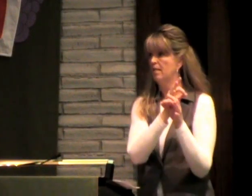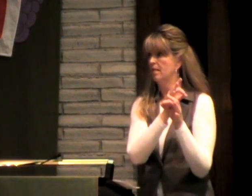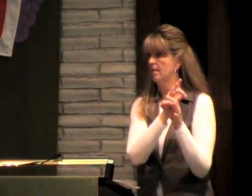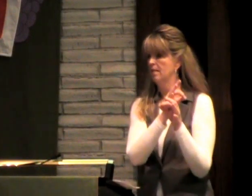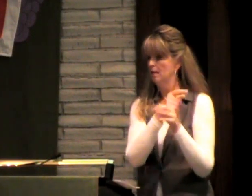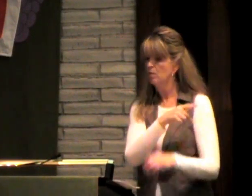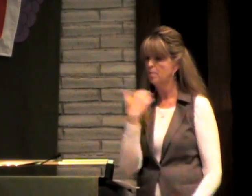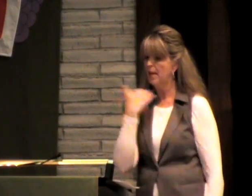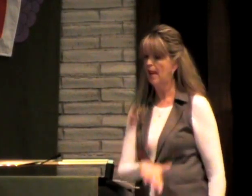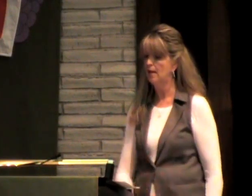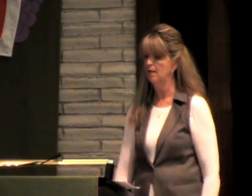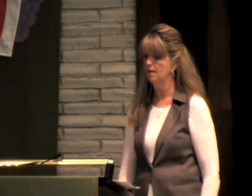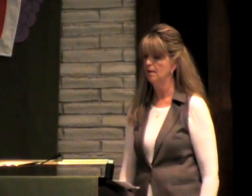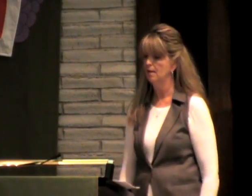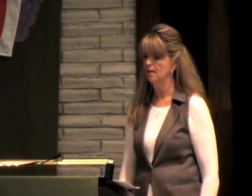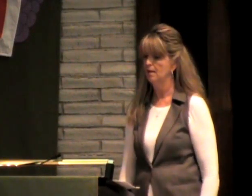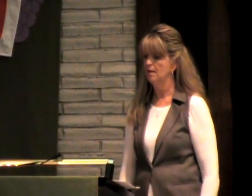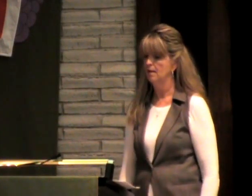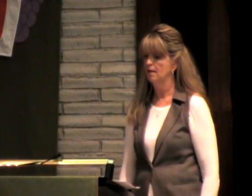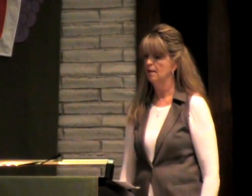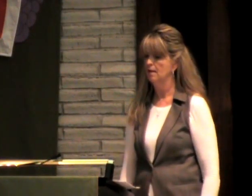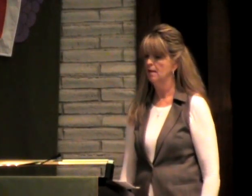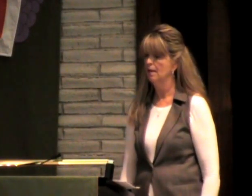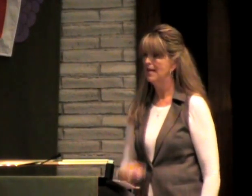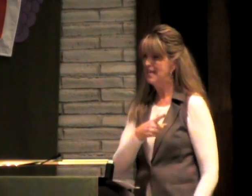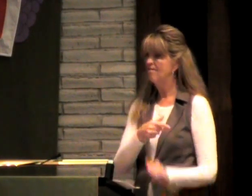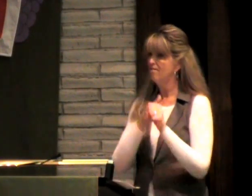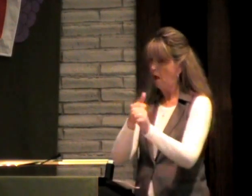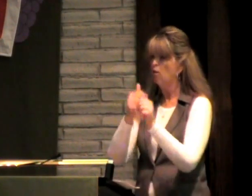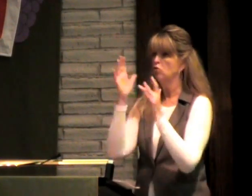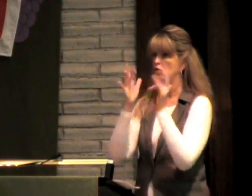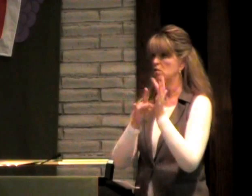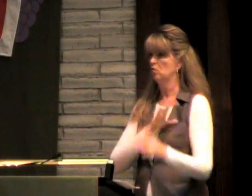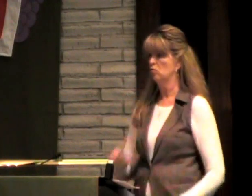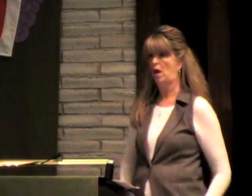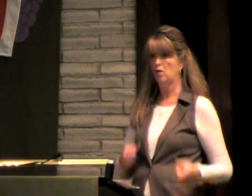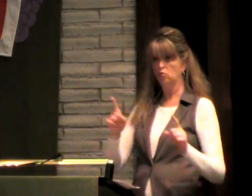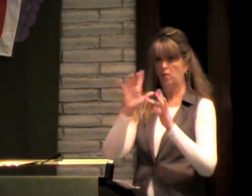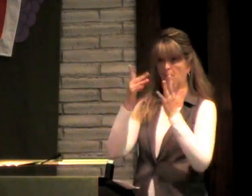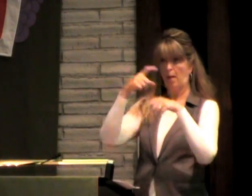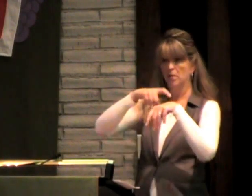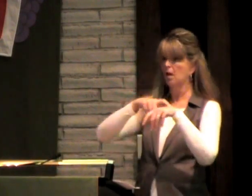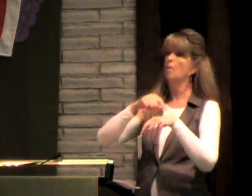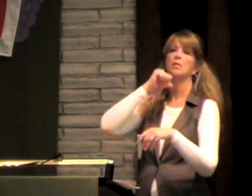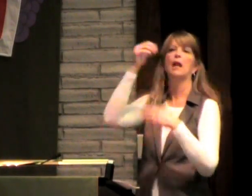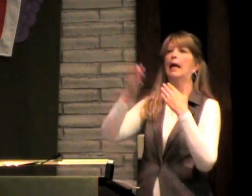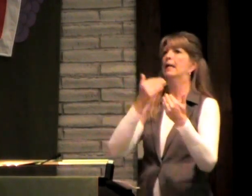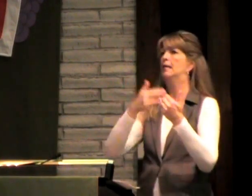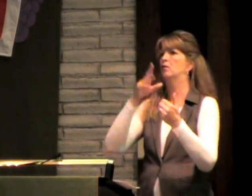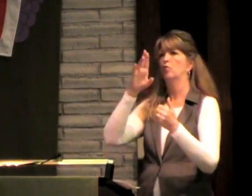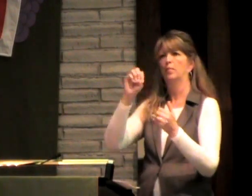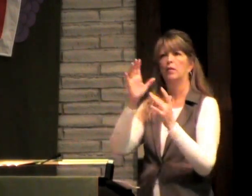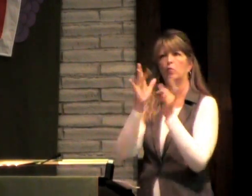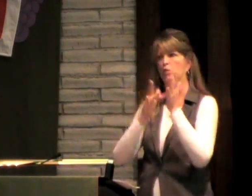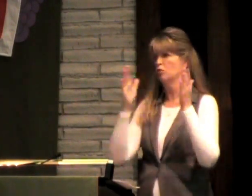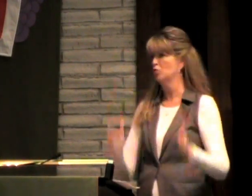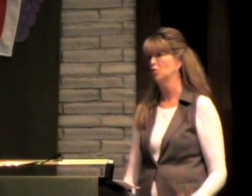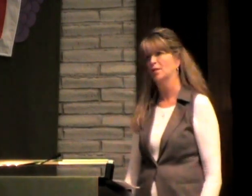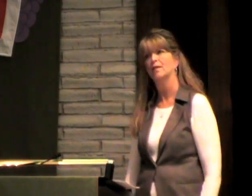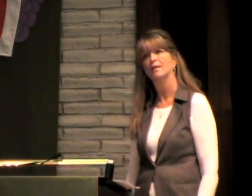for his faith. He was beheaded. But he followed Jesus Christ. Even though